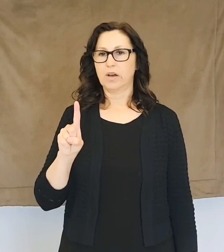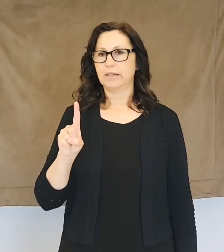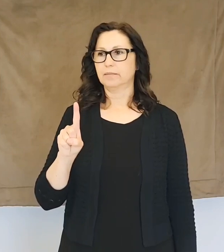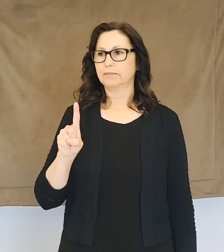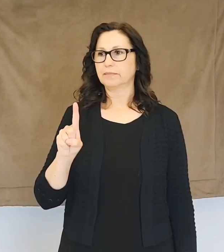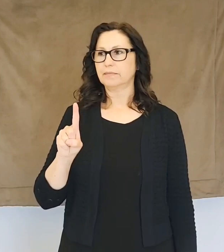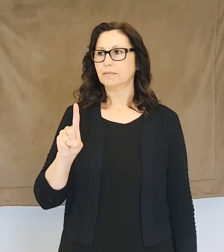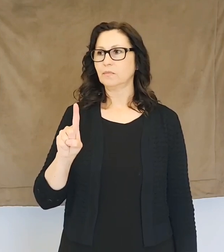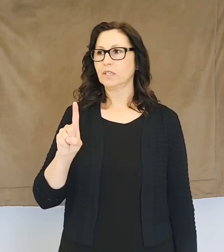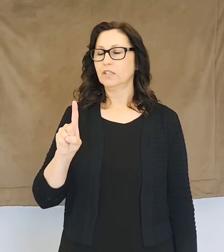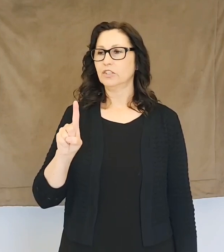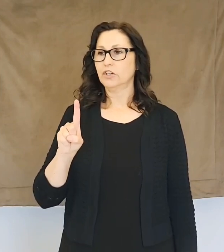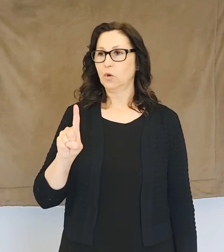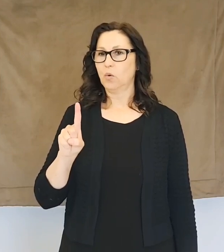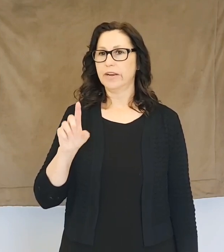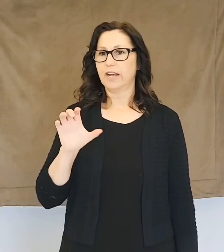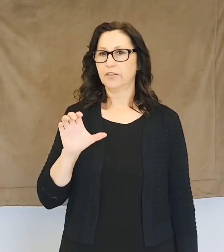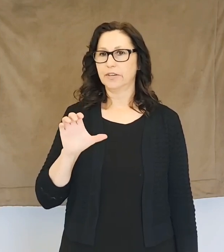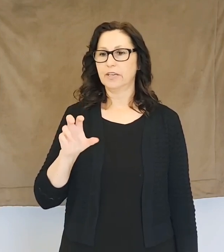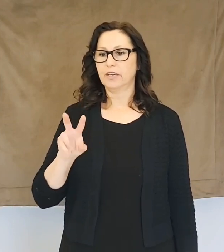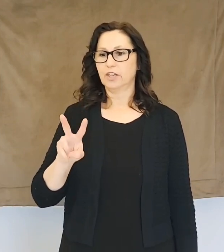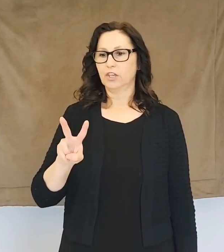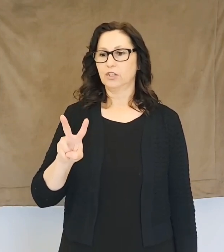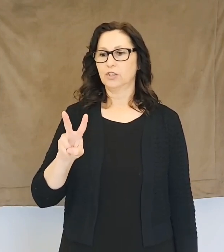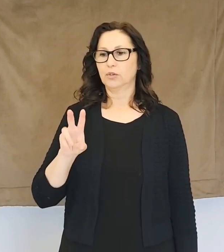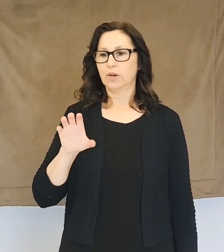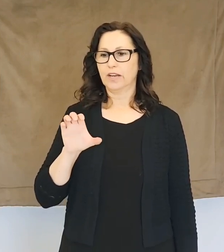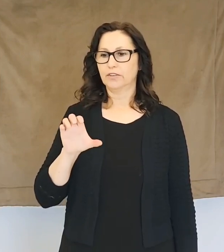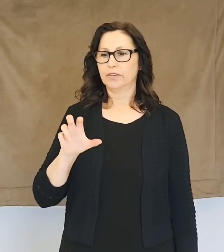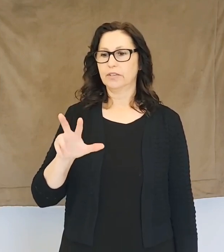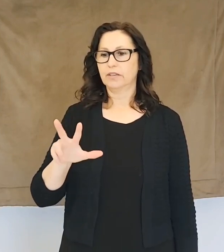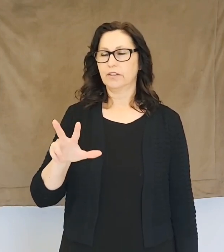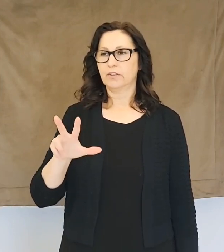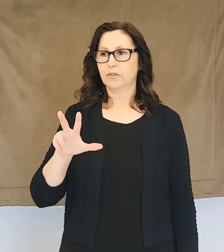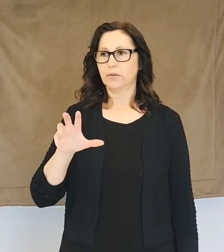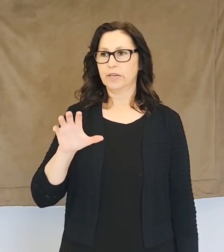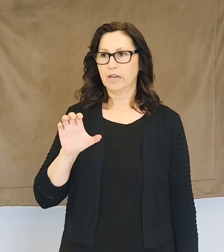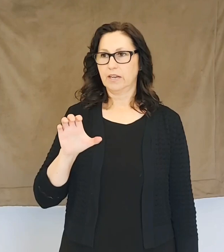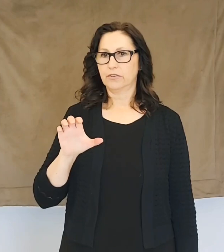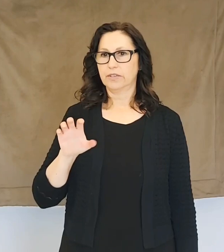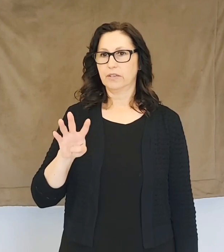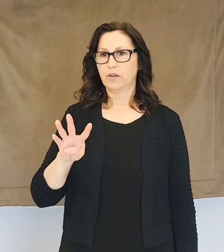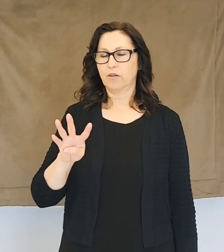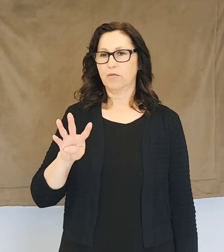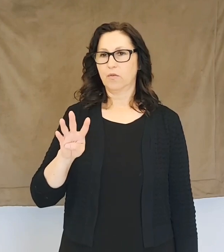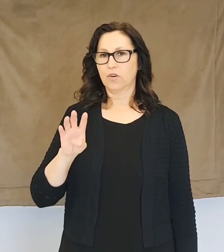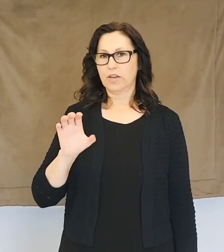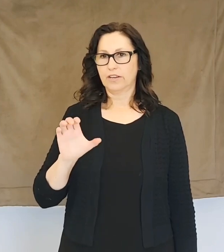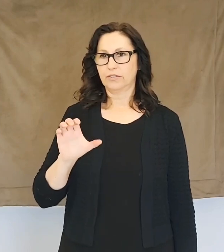1. So you go 100, 200, 300,